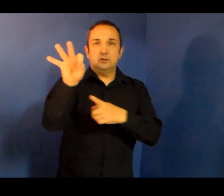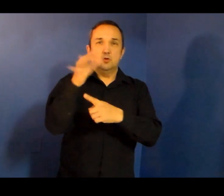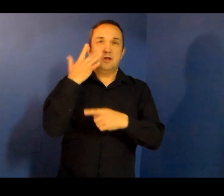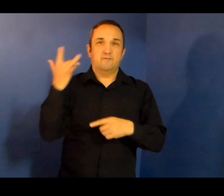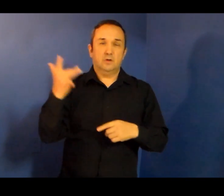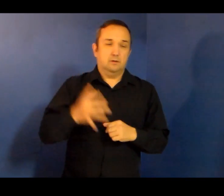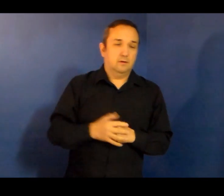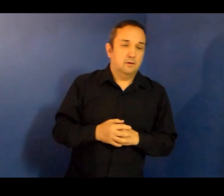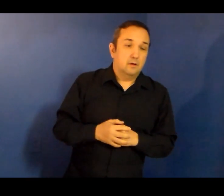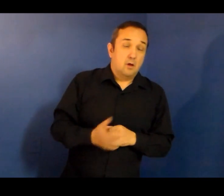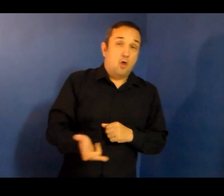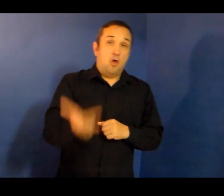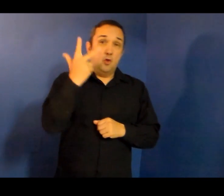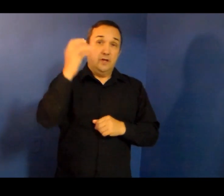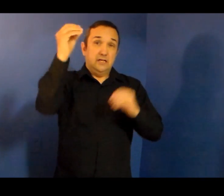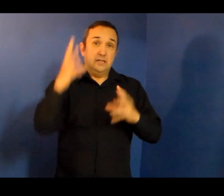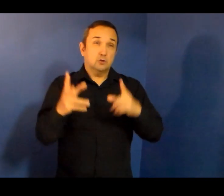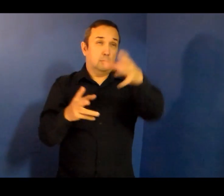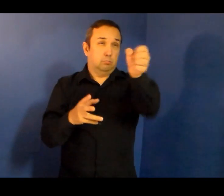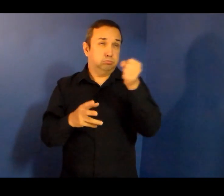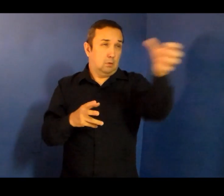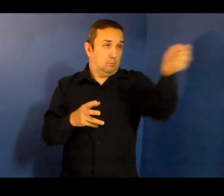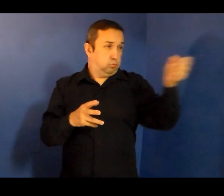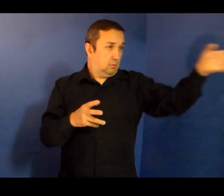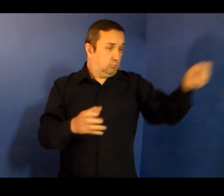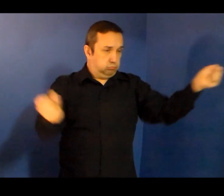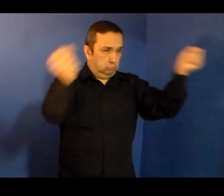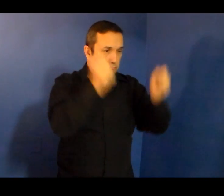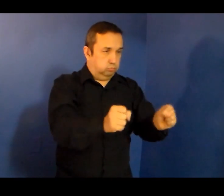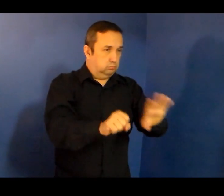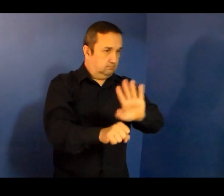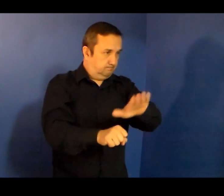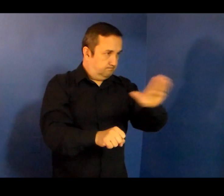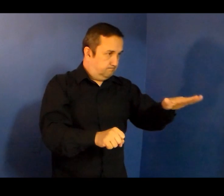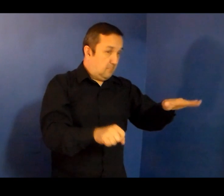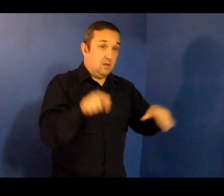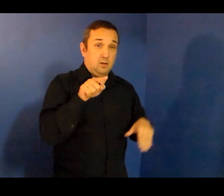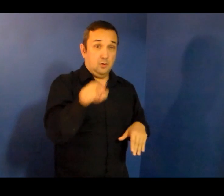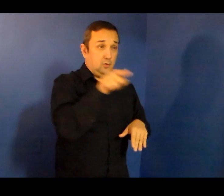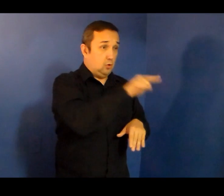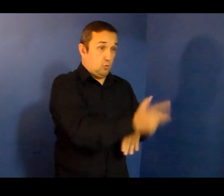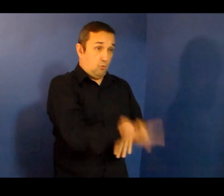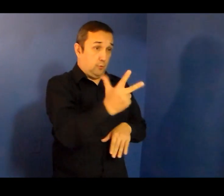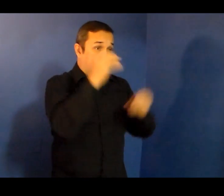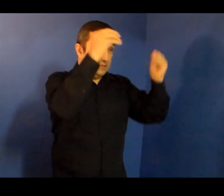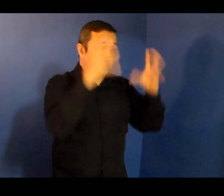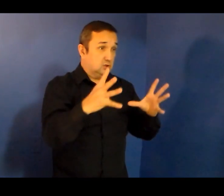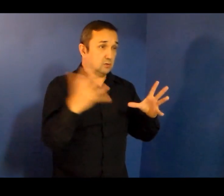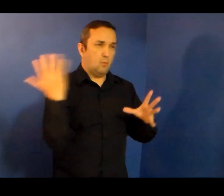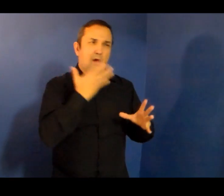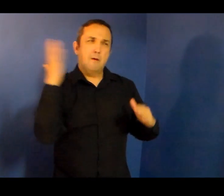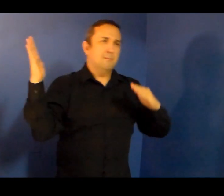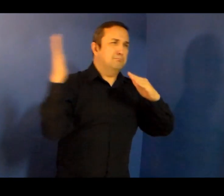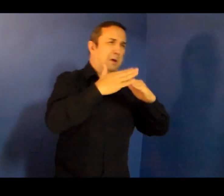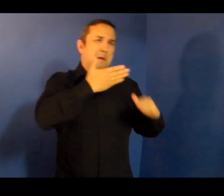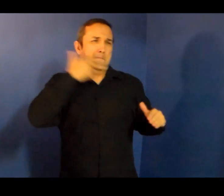3 teachers had been brought into the principal's office and told, "You 3 teachers are the best teachers in this whole